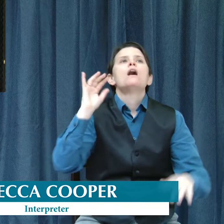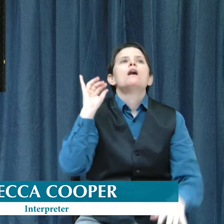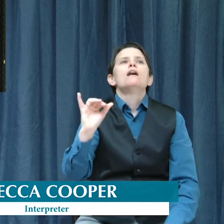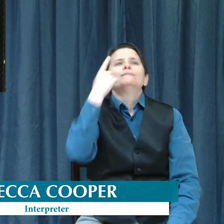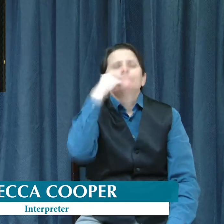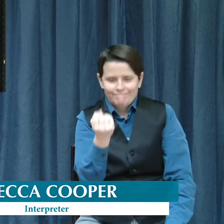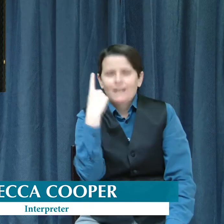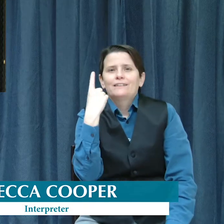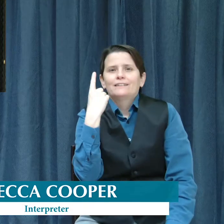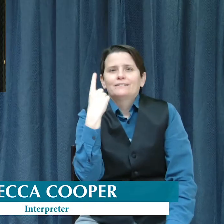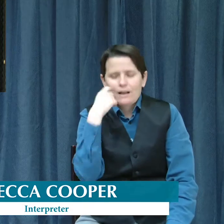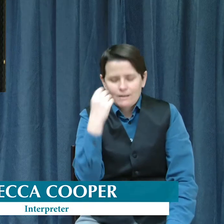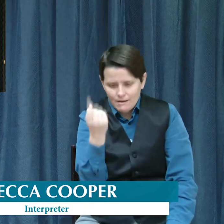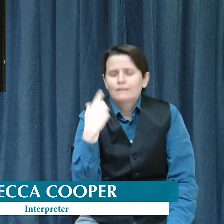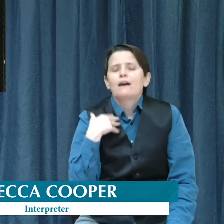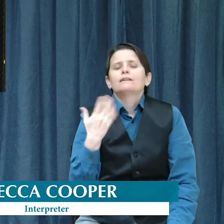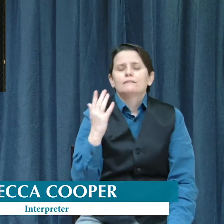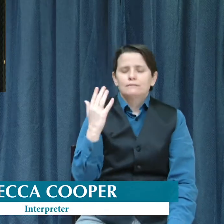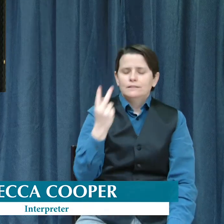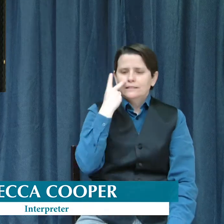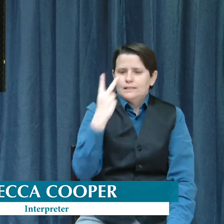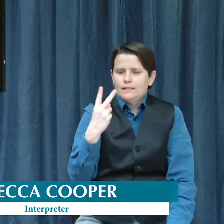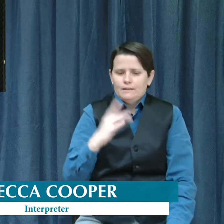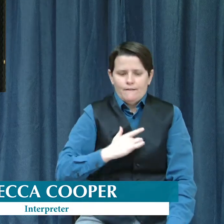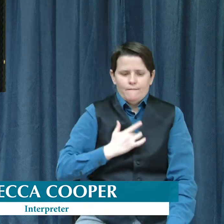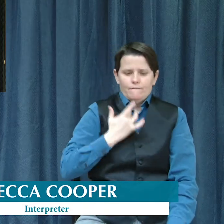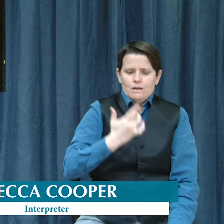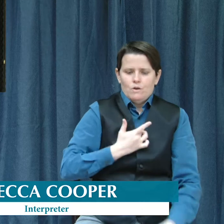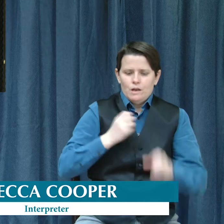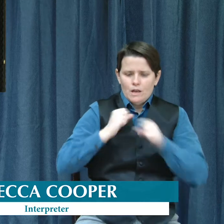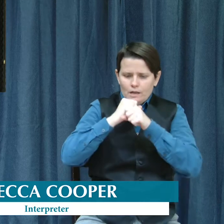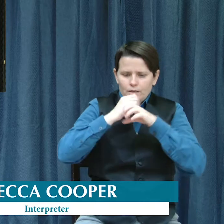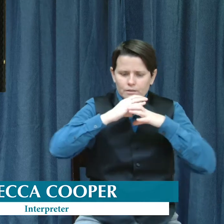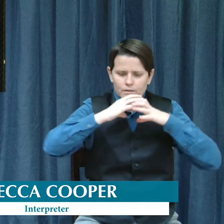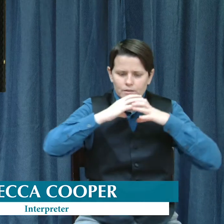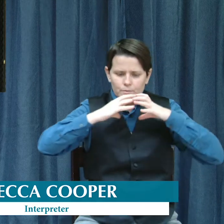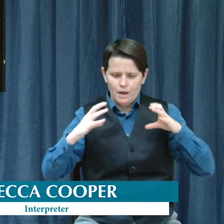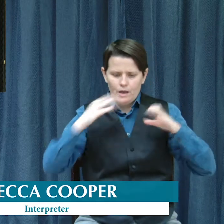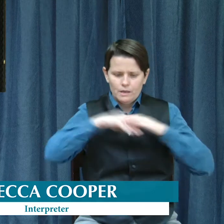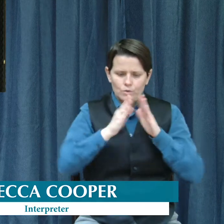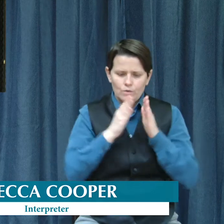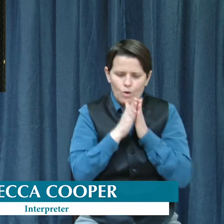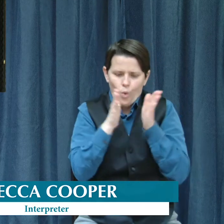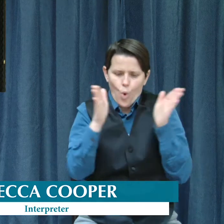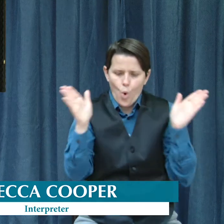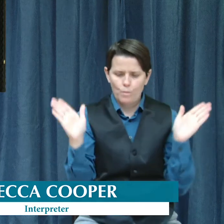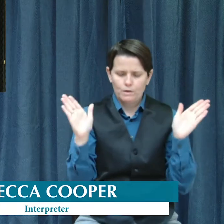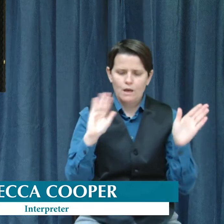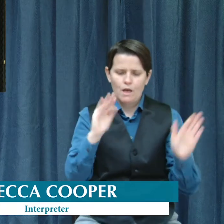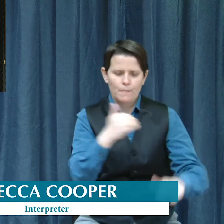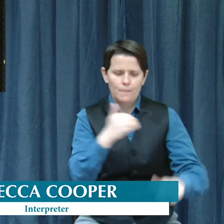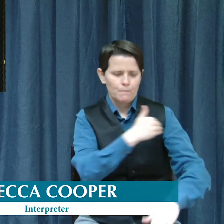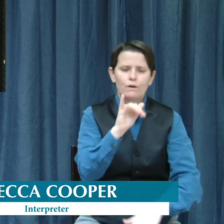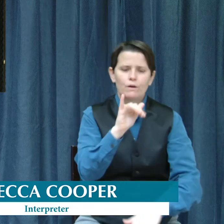can see, I can feel, I can expand into the opening and the power of that statement. So I